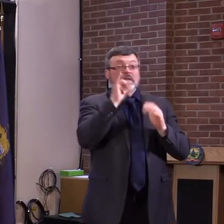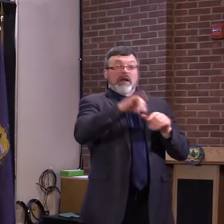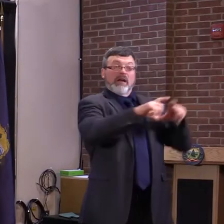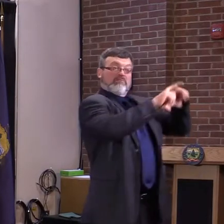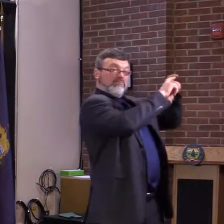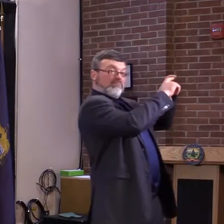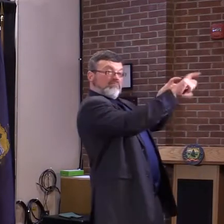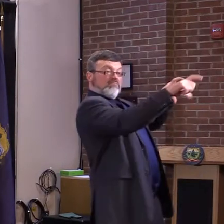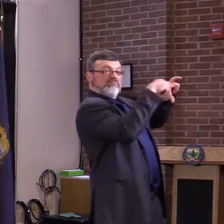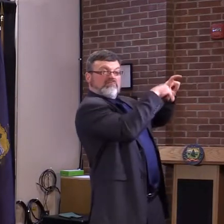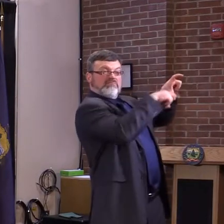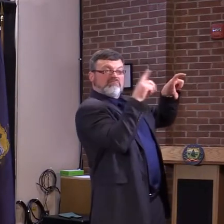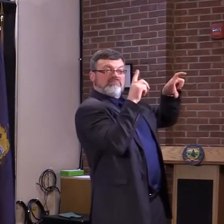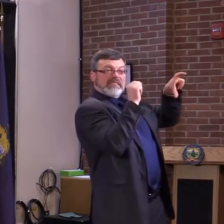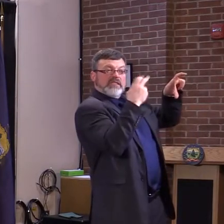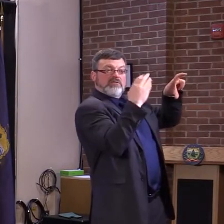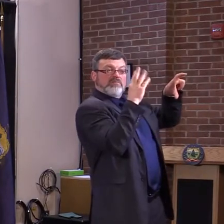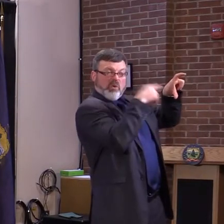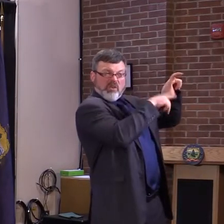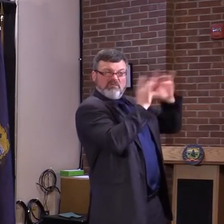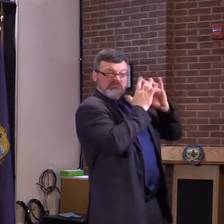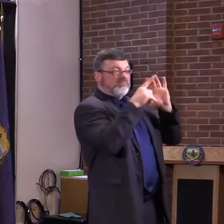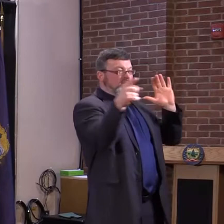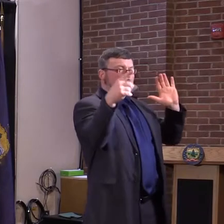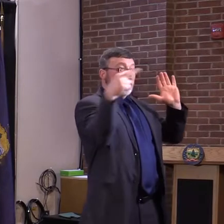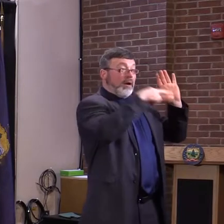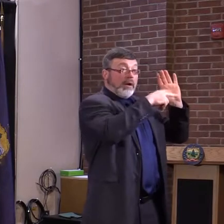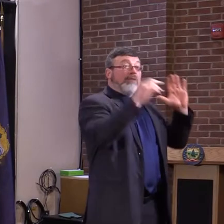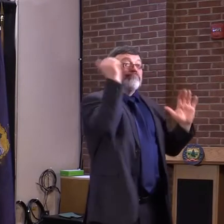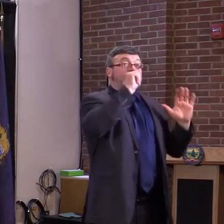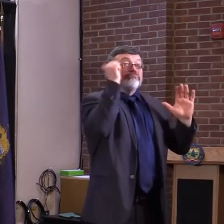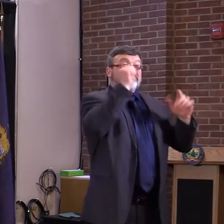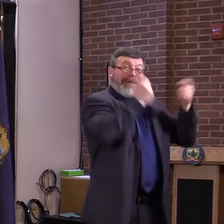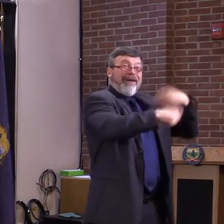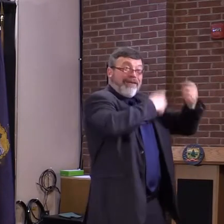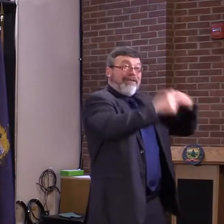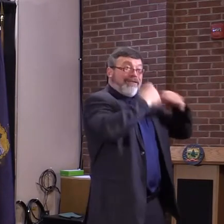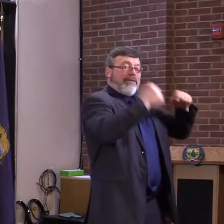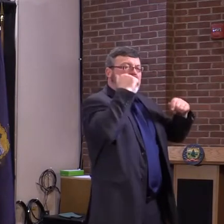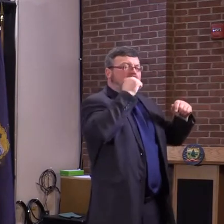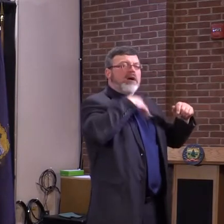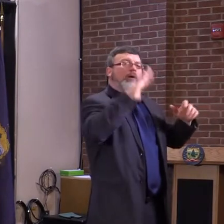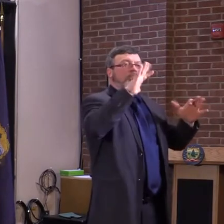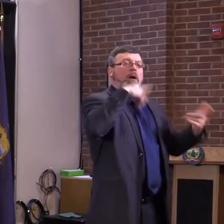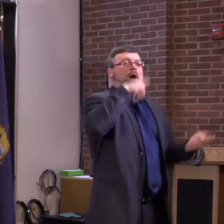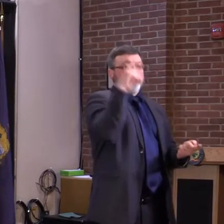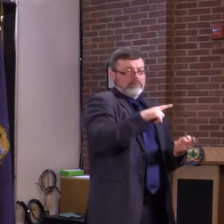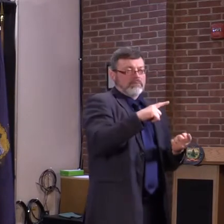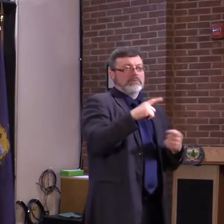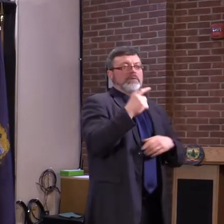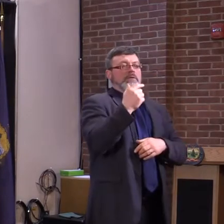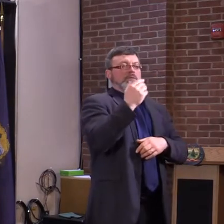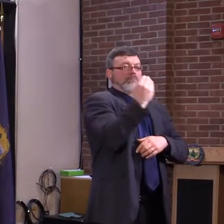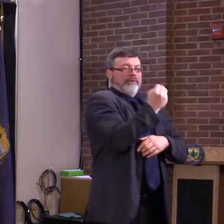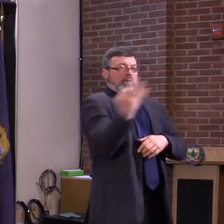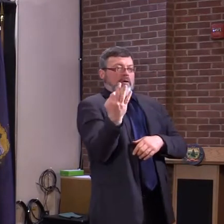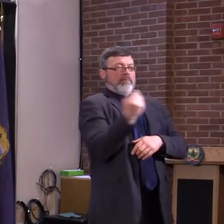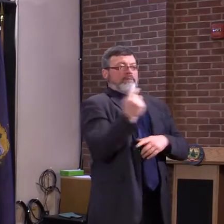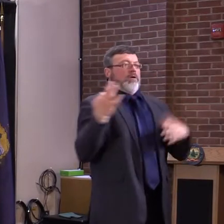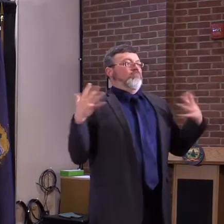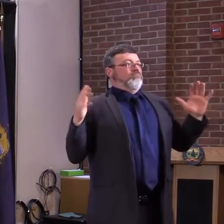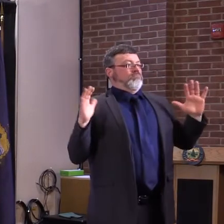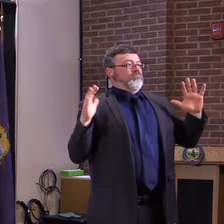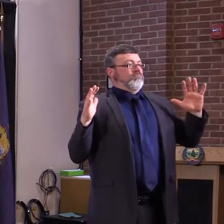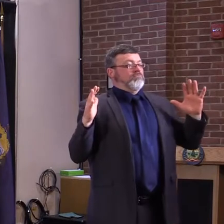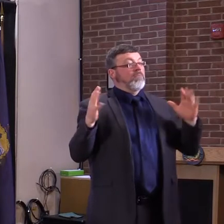Monday through Friday. All the data from the weekend will be available on Monday. We've been doing this already after